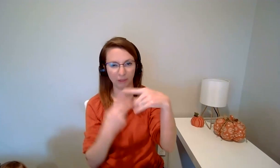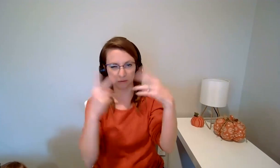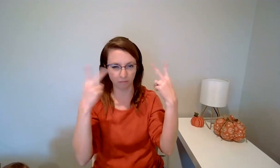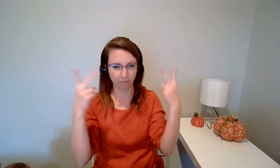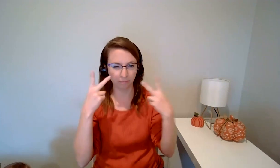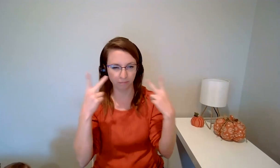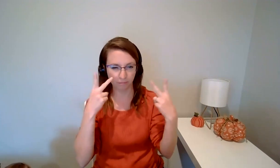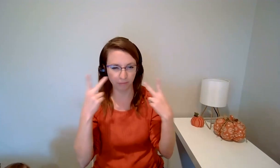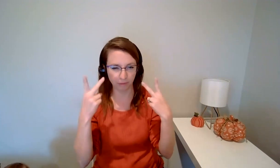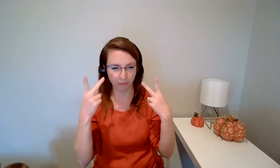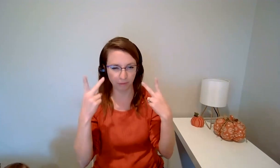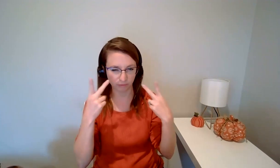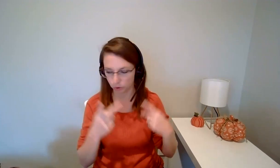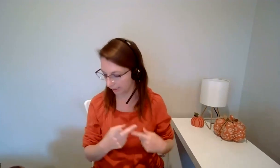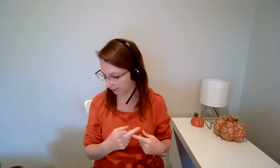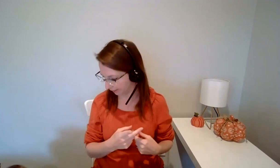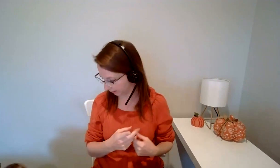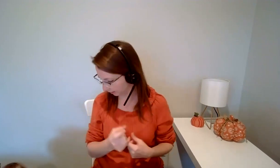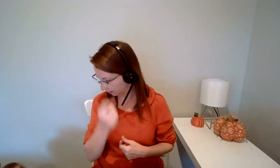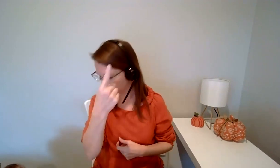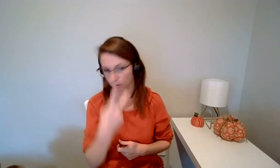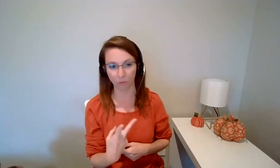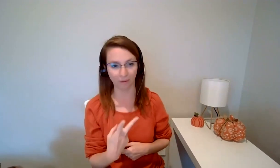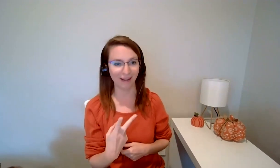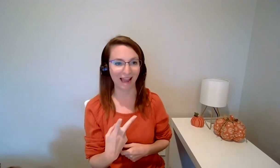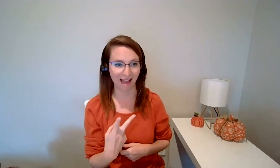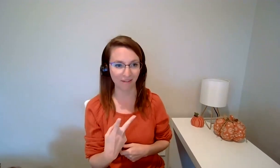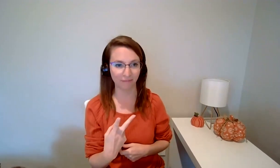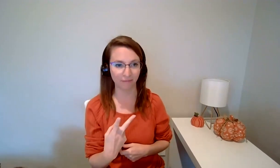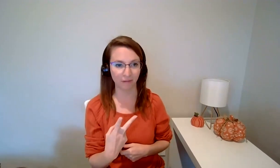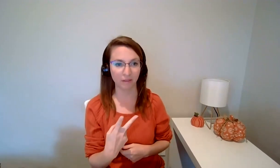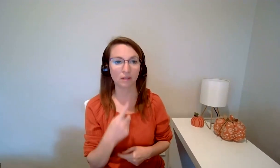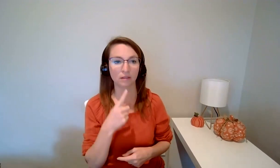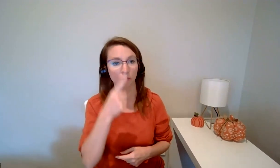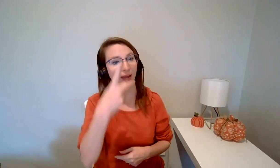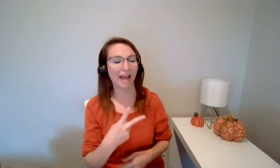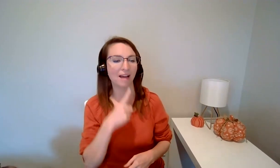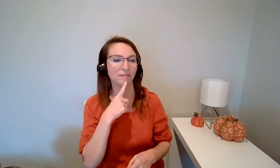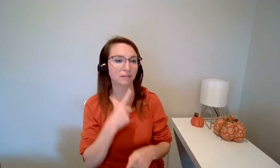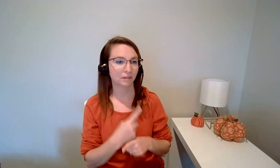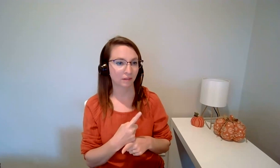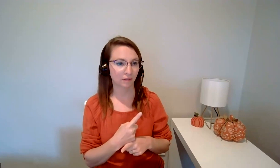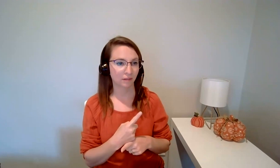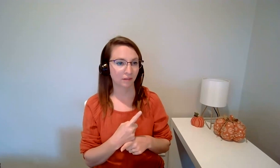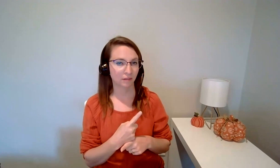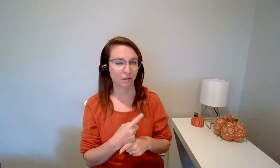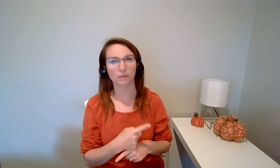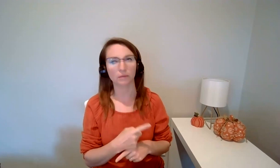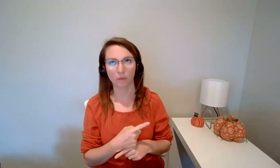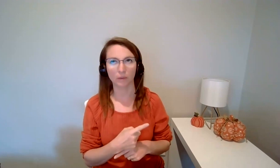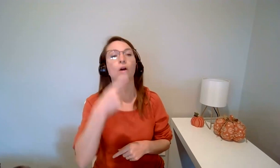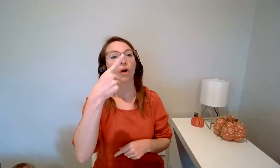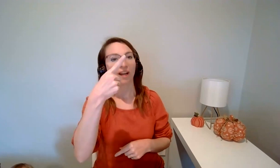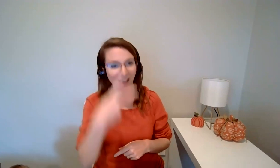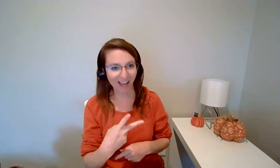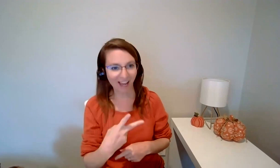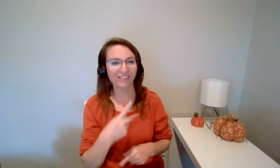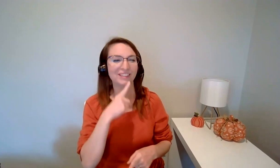helping people visualize it better. So 1/2, so half, not one, half